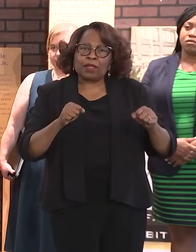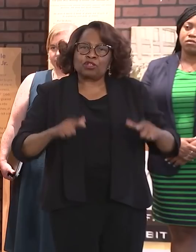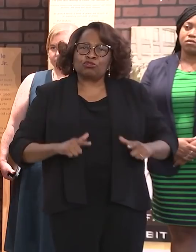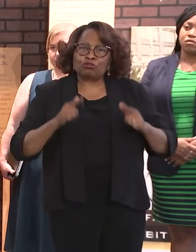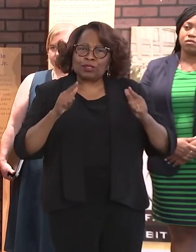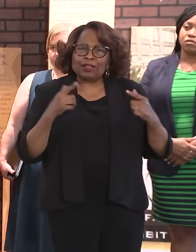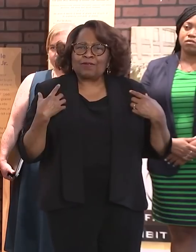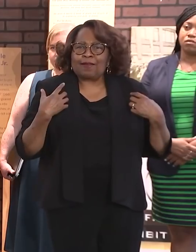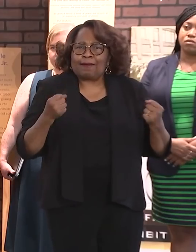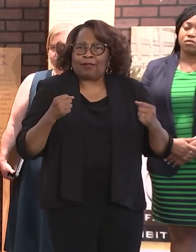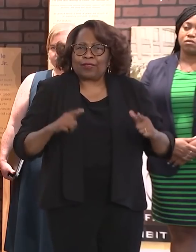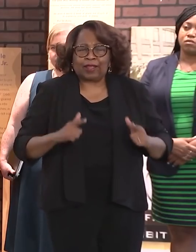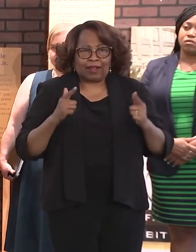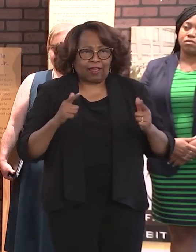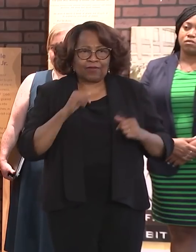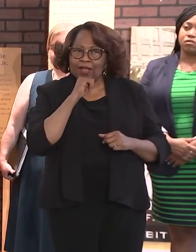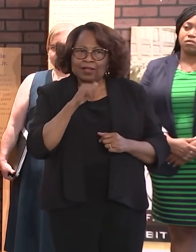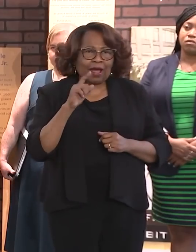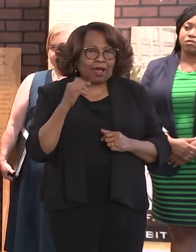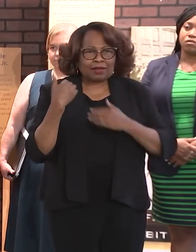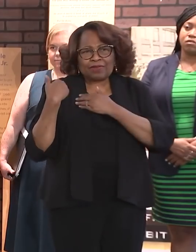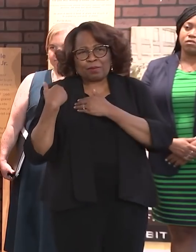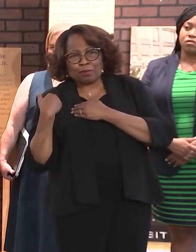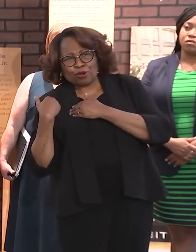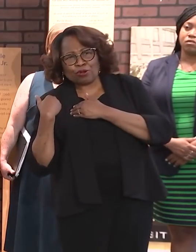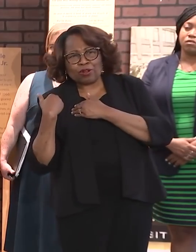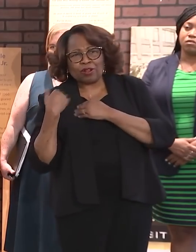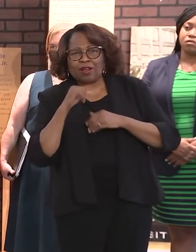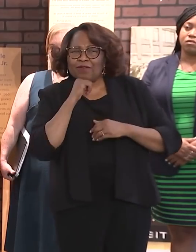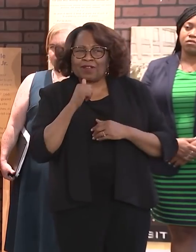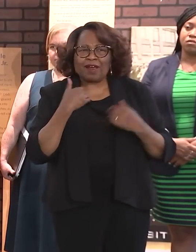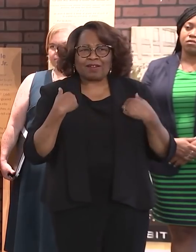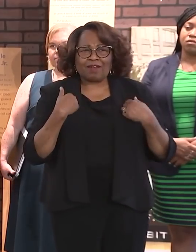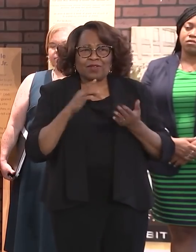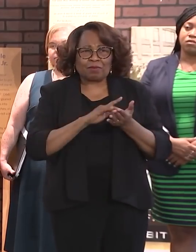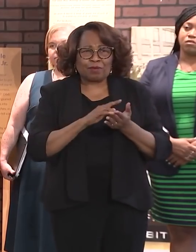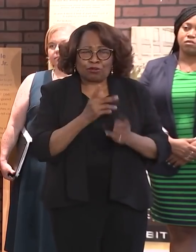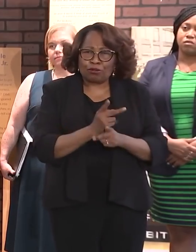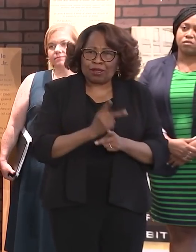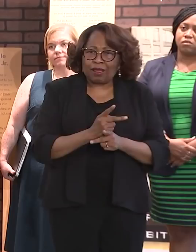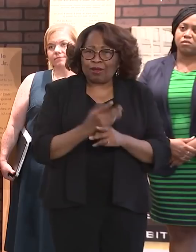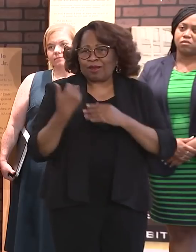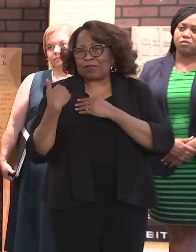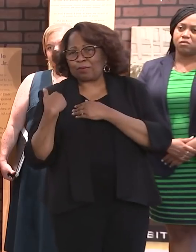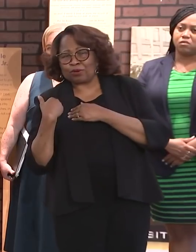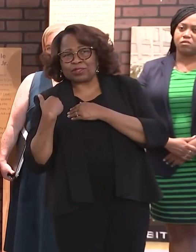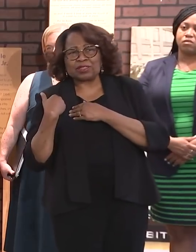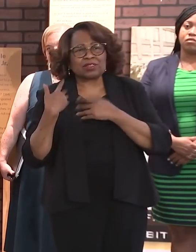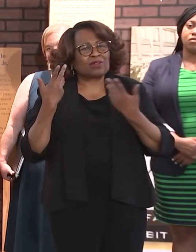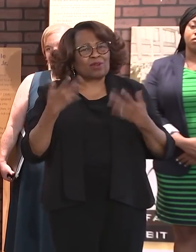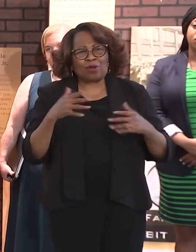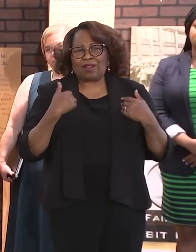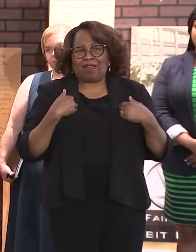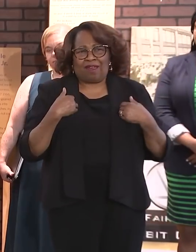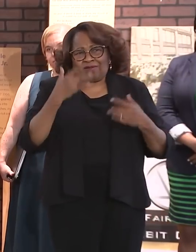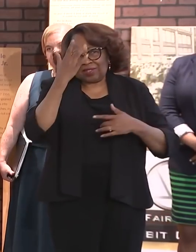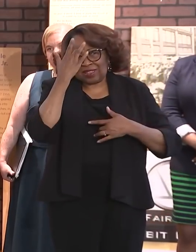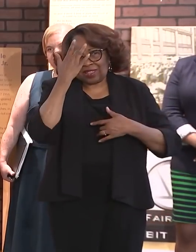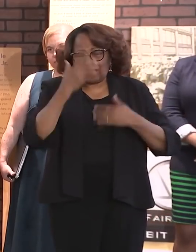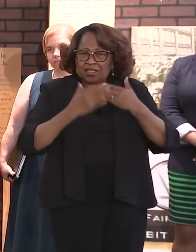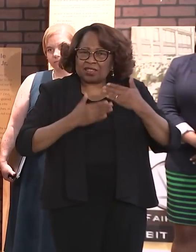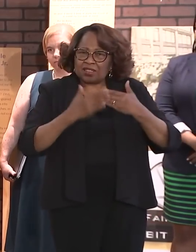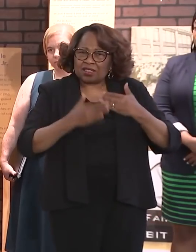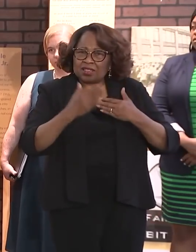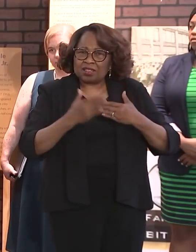live a healthy life and not have the burden of not having care, have the burden of pre-existing conditions